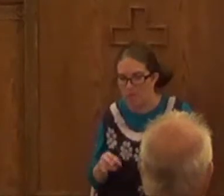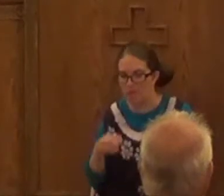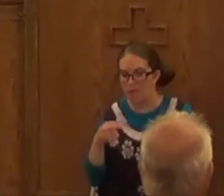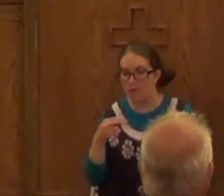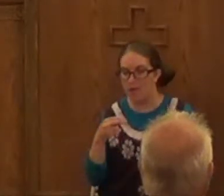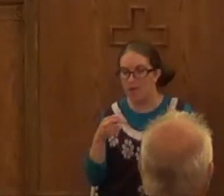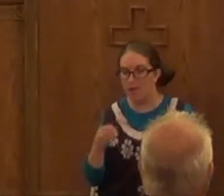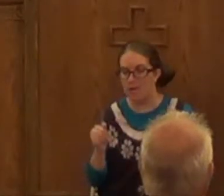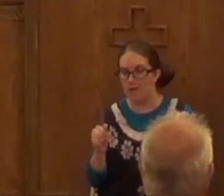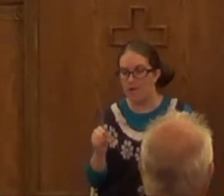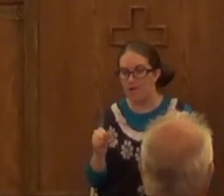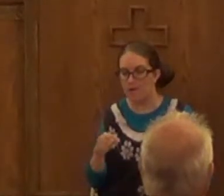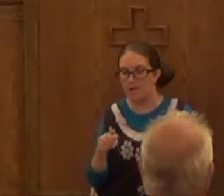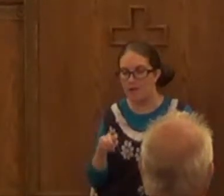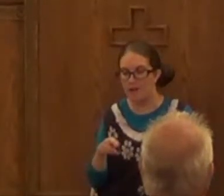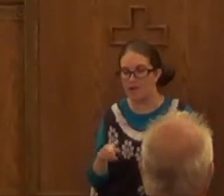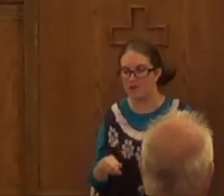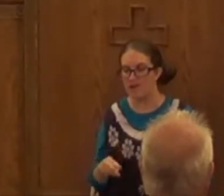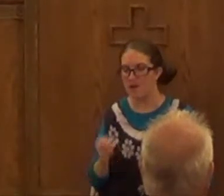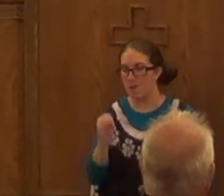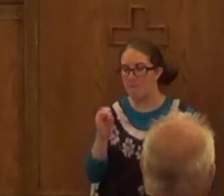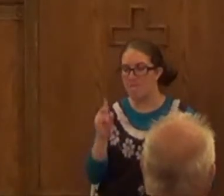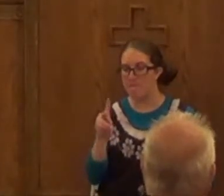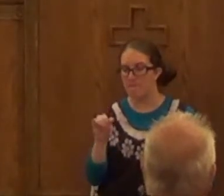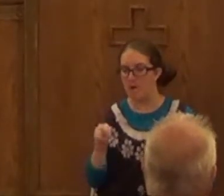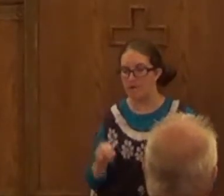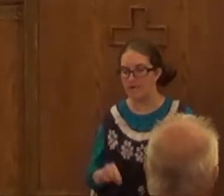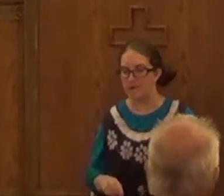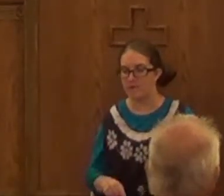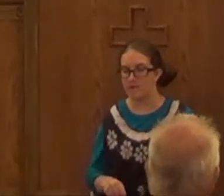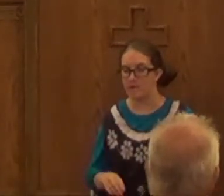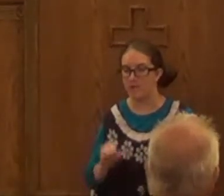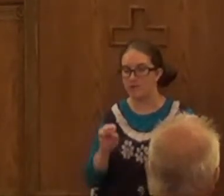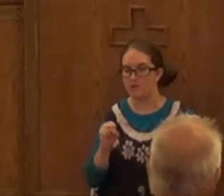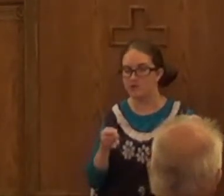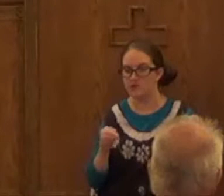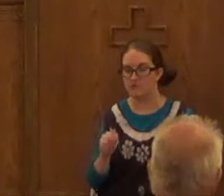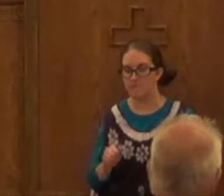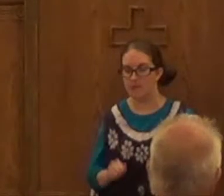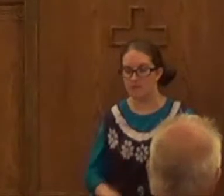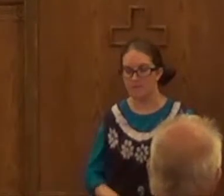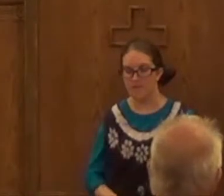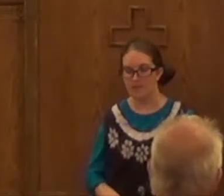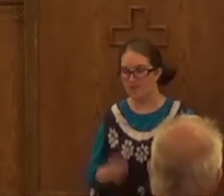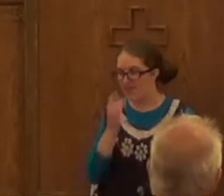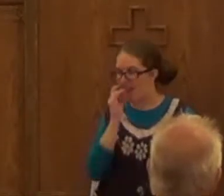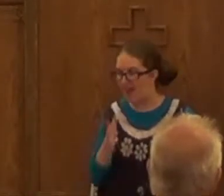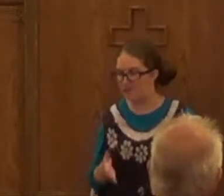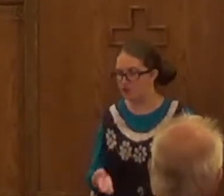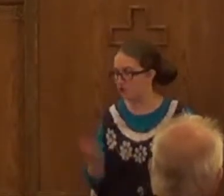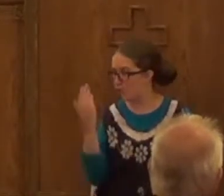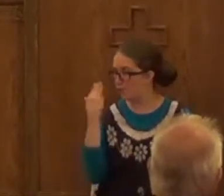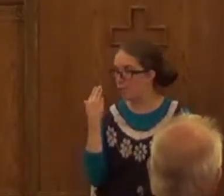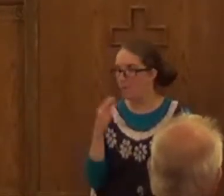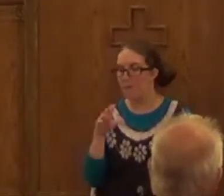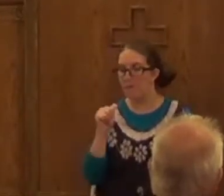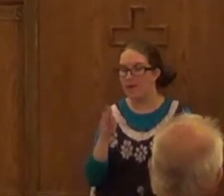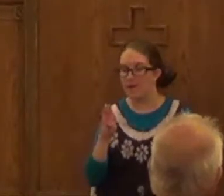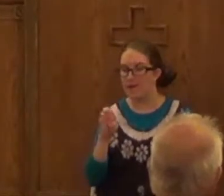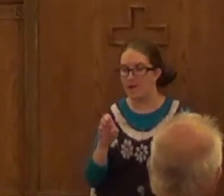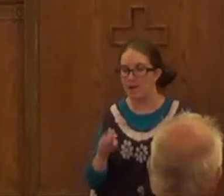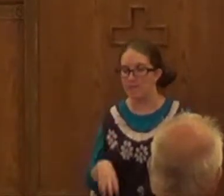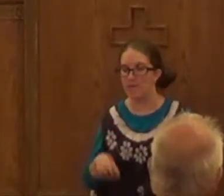mocking Ishmael looking at the promise of God. All right. There was the bitterness left over from what Abraham and